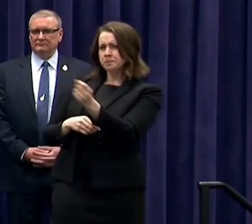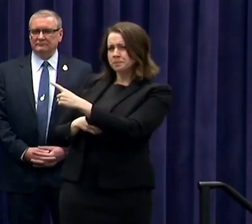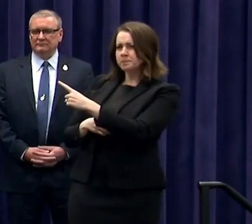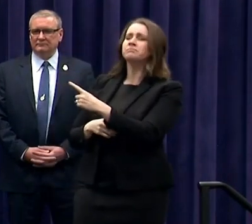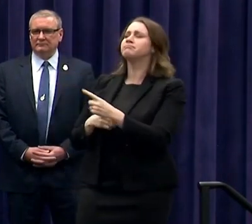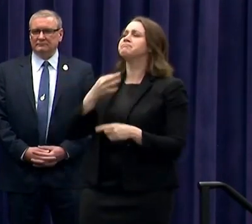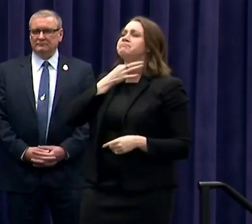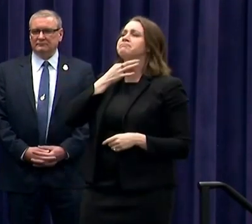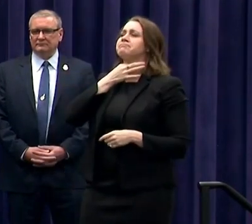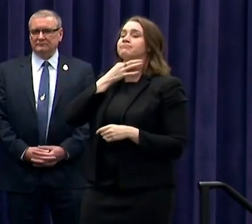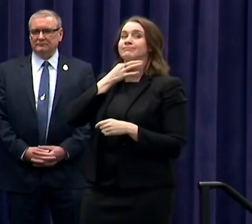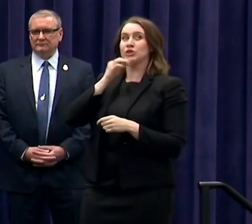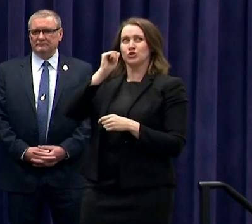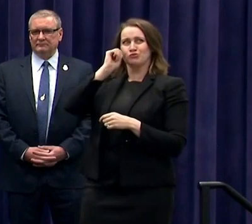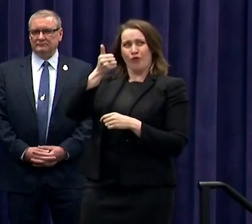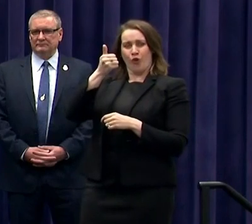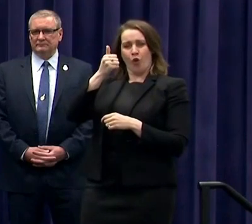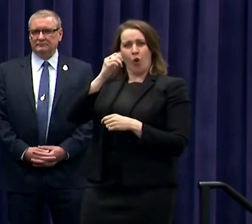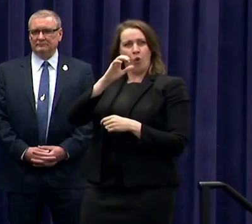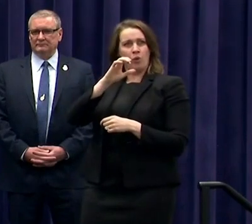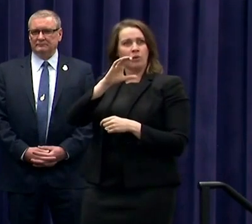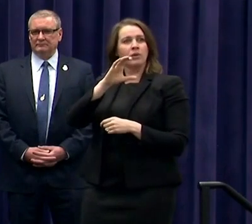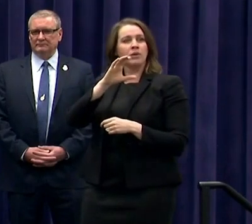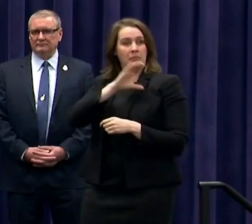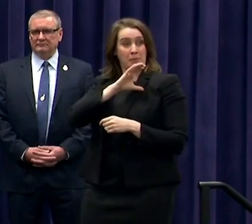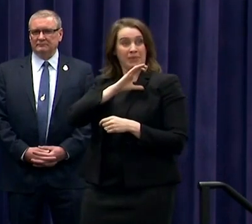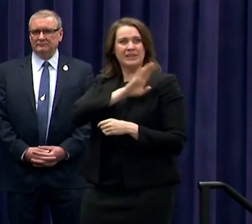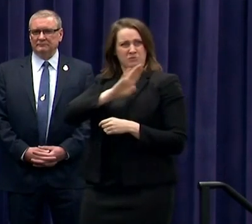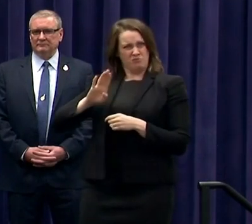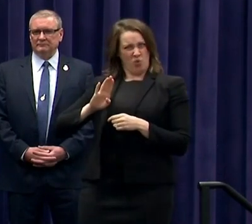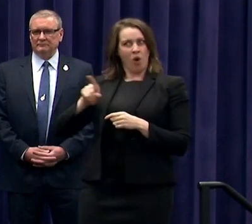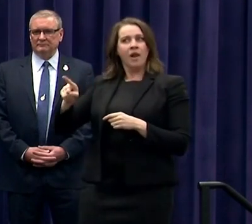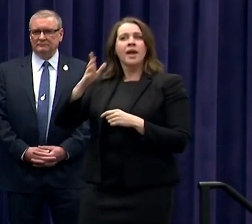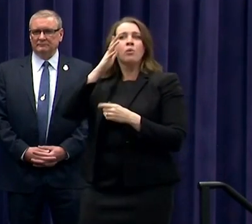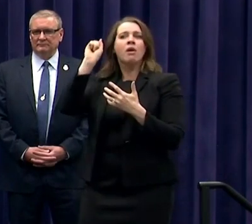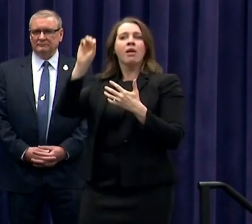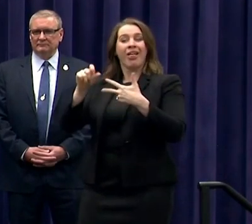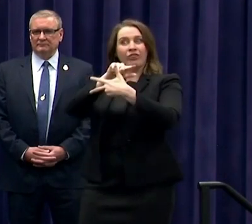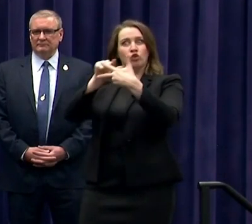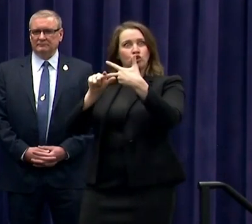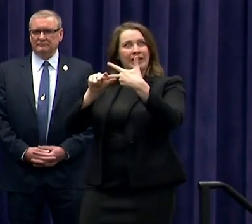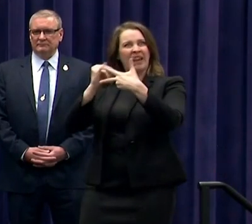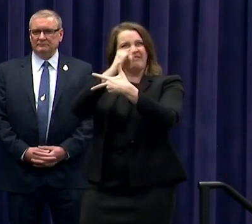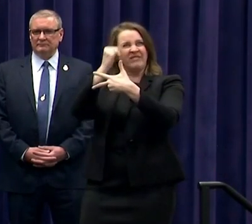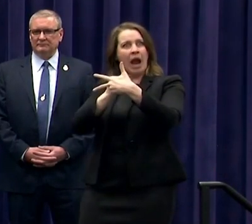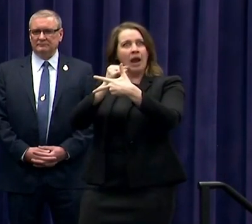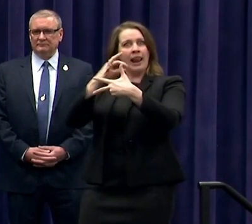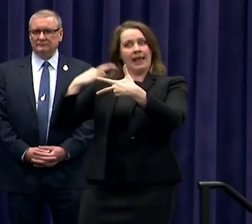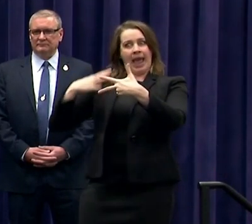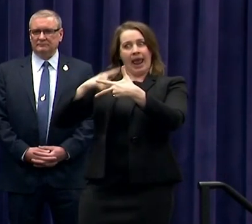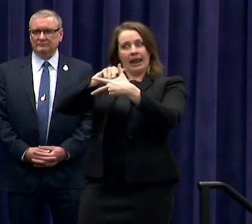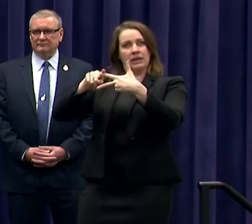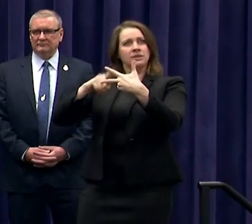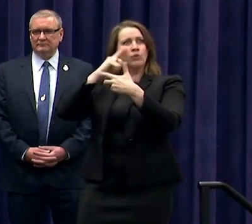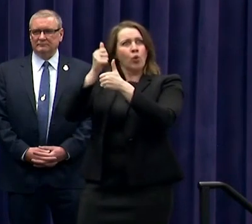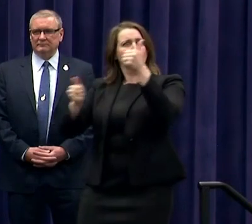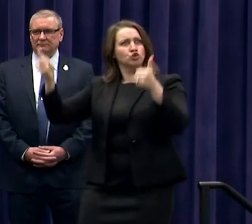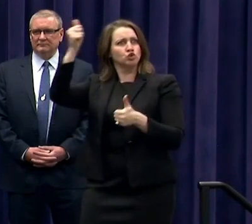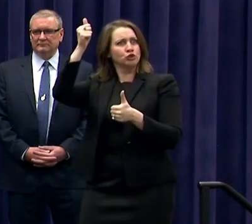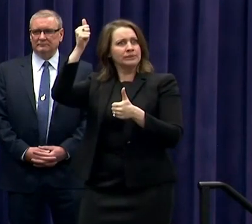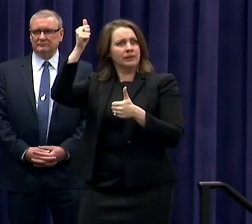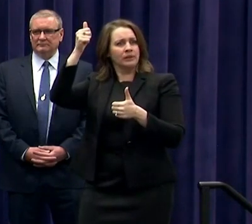their press conference tomorrow where they will name three finalists for the next superintendent? Are you committed to selecting from those three? Well,